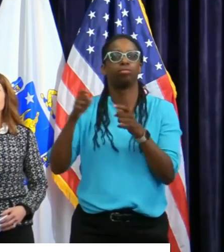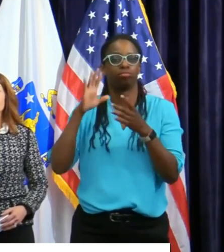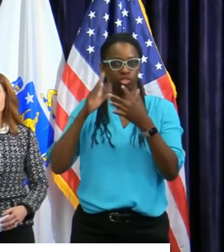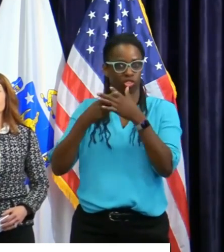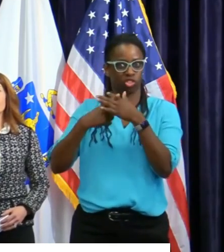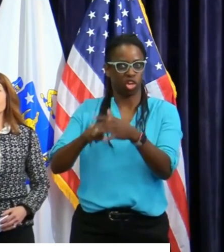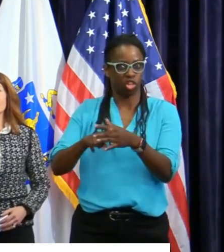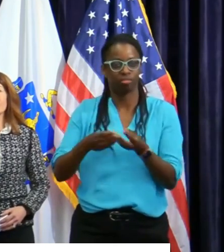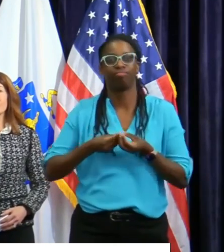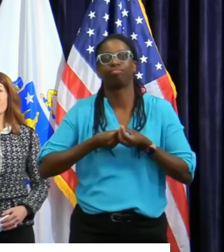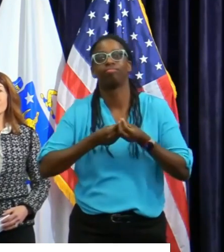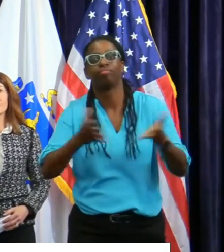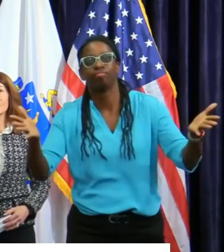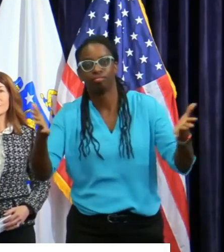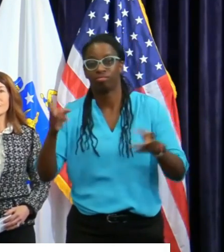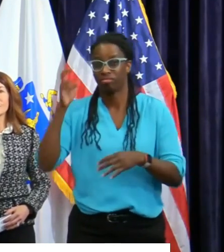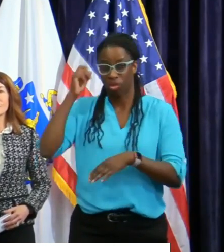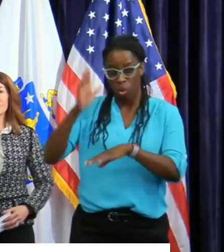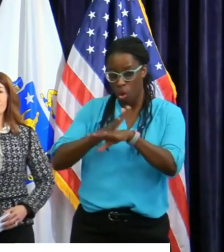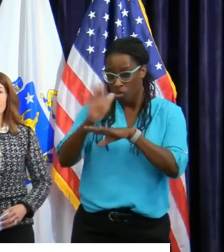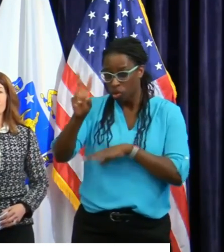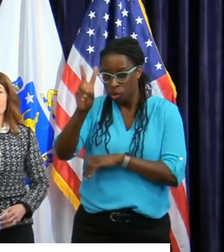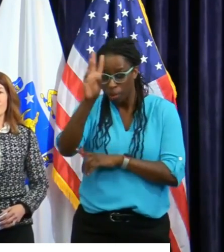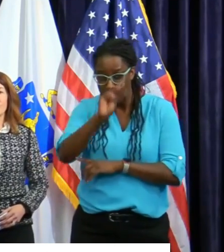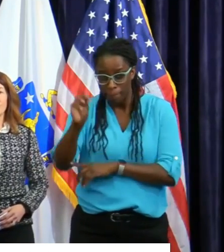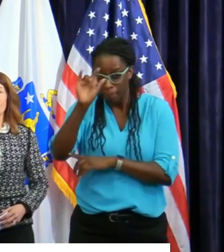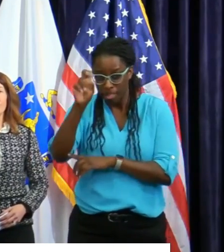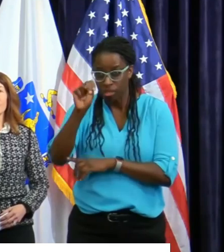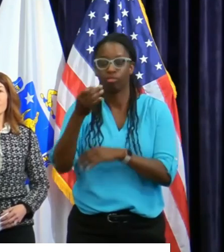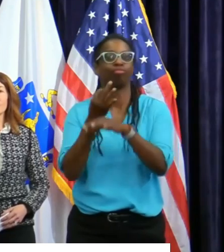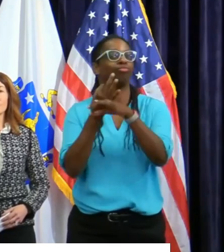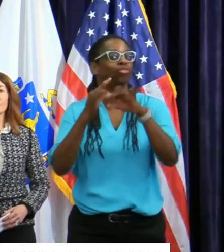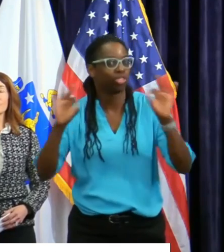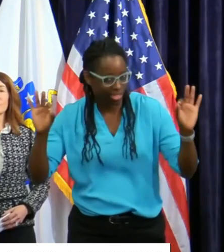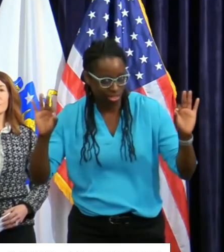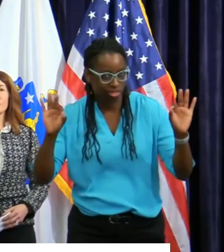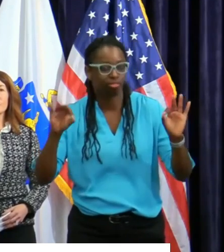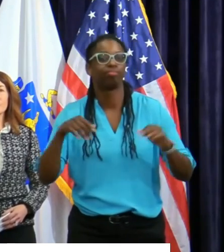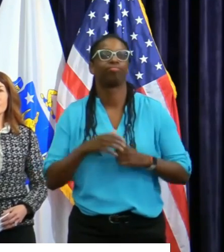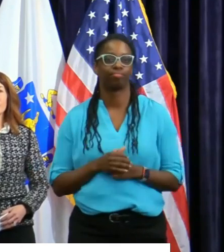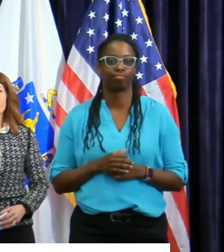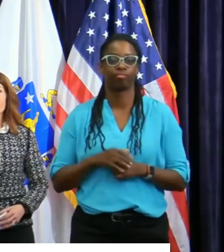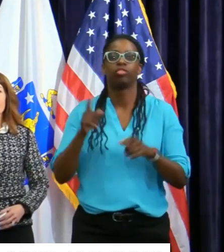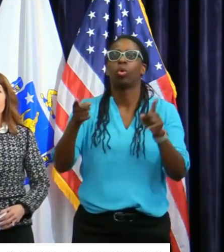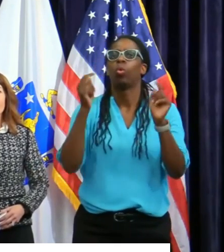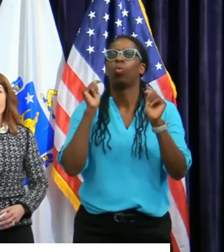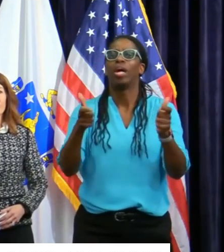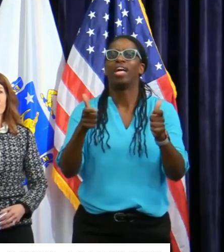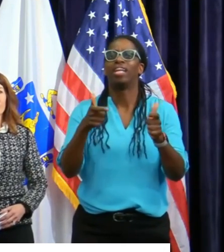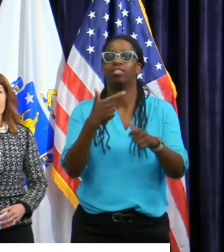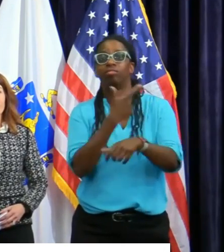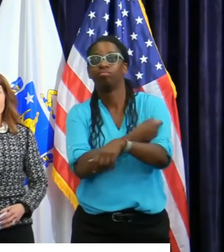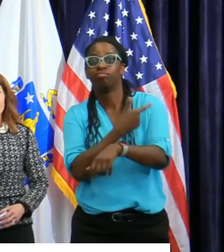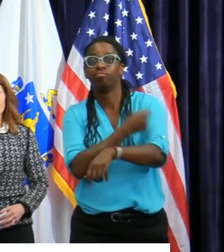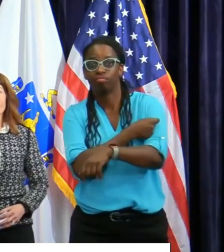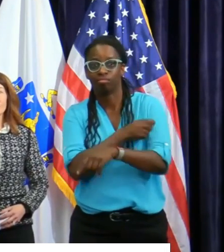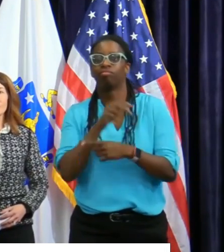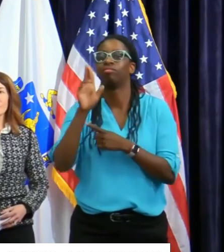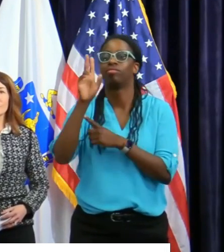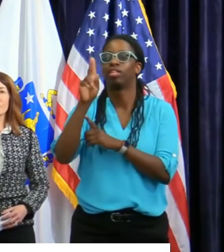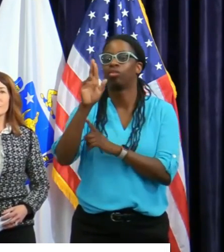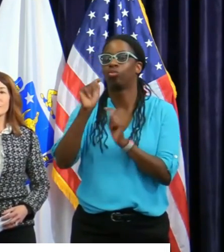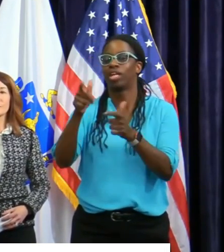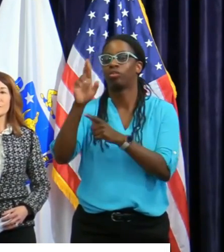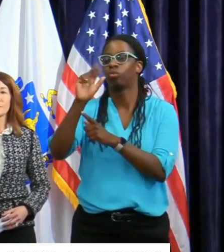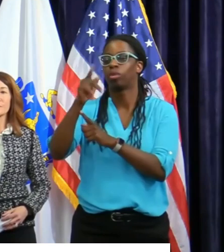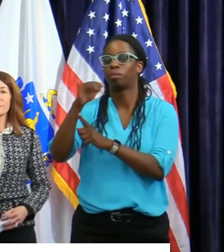2 million free COVID-19 rapid at-home tests across Massachusetts. For this particular